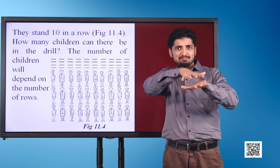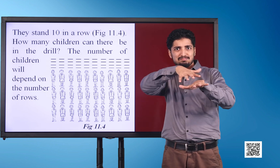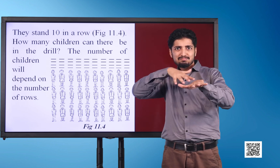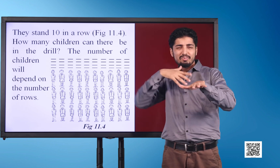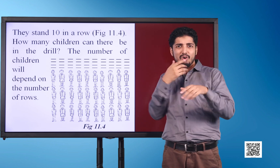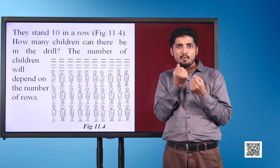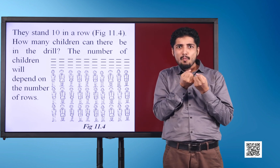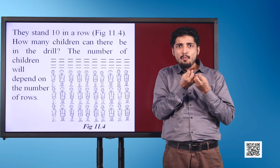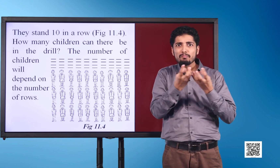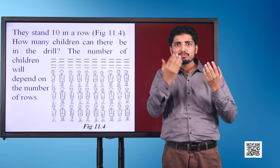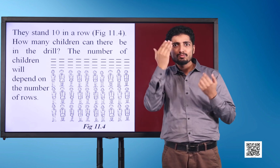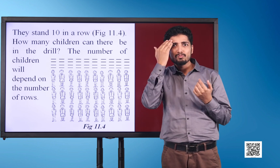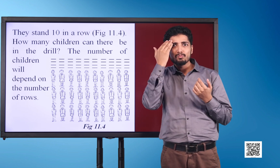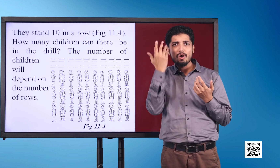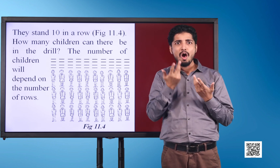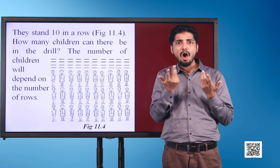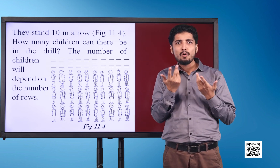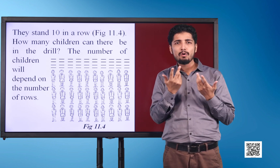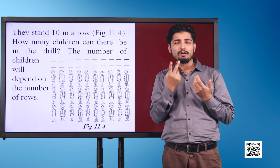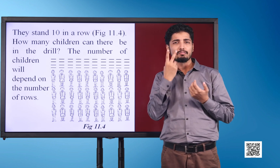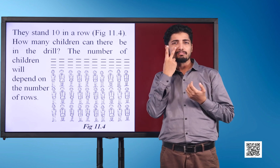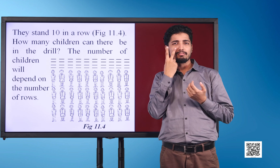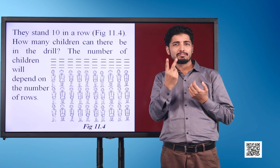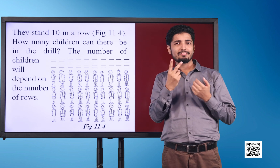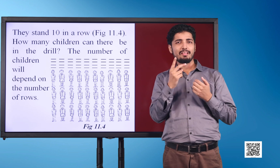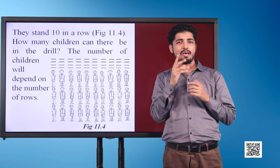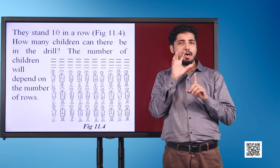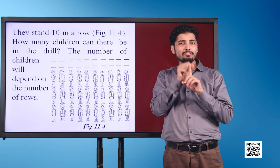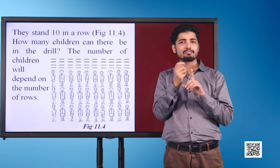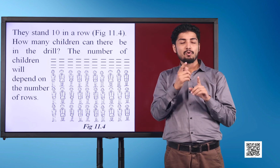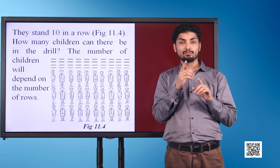drill? The number of children will depend on the number of rows.